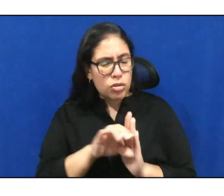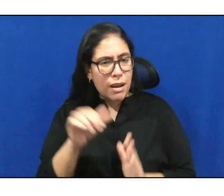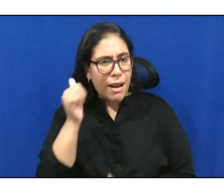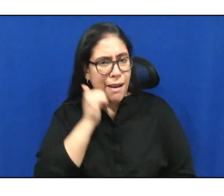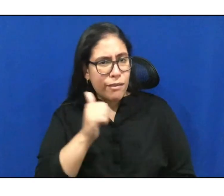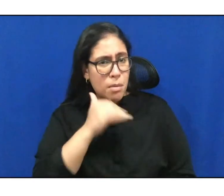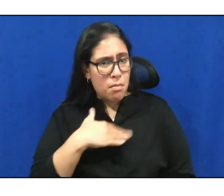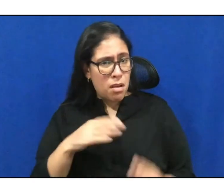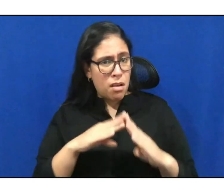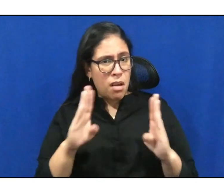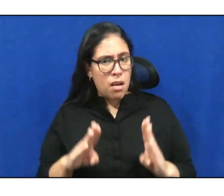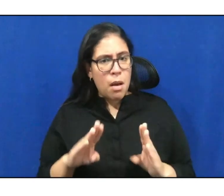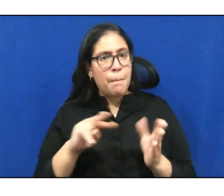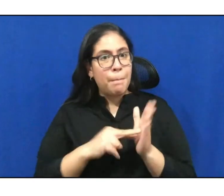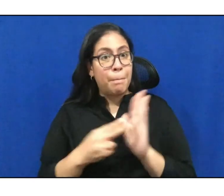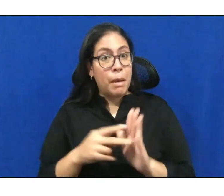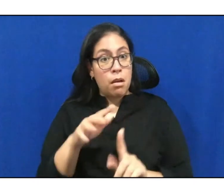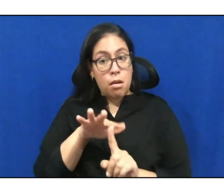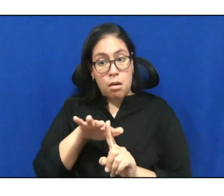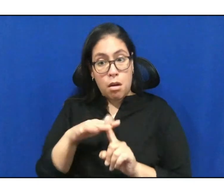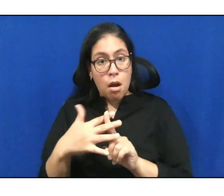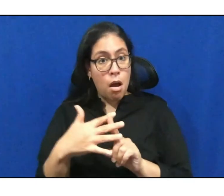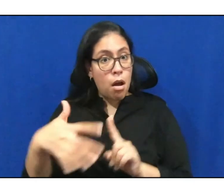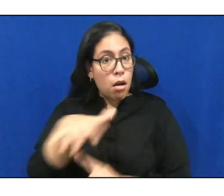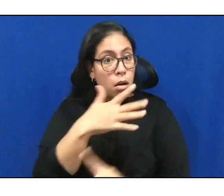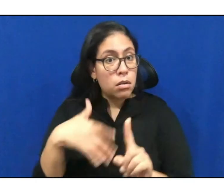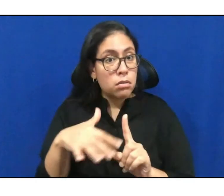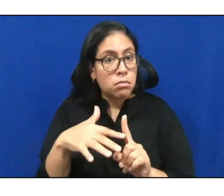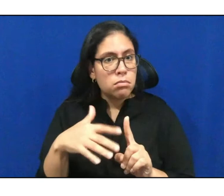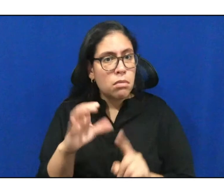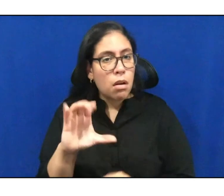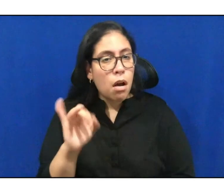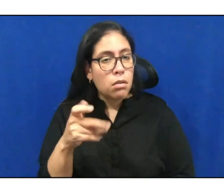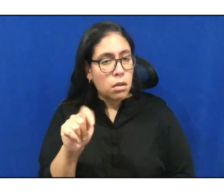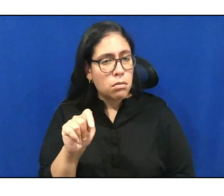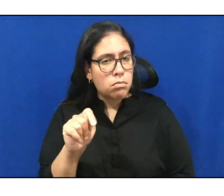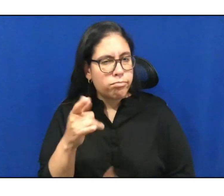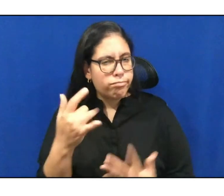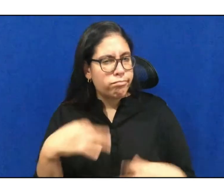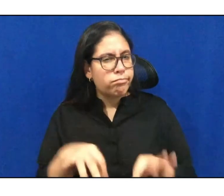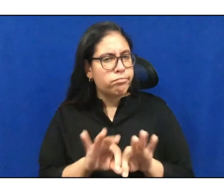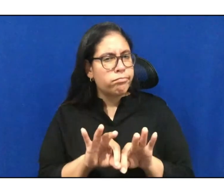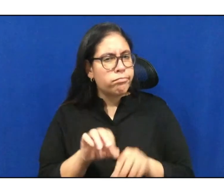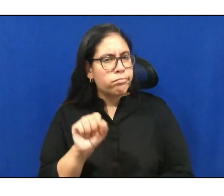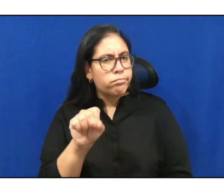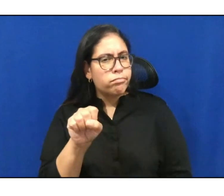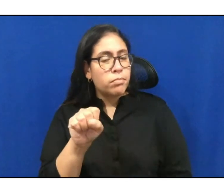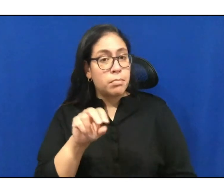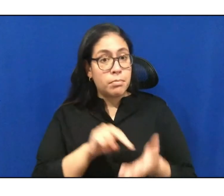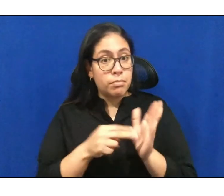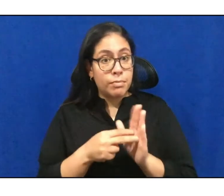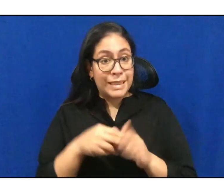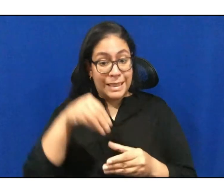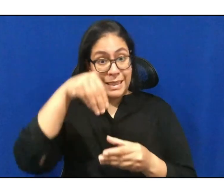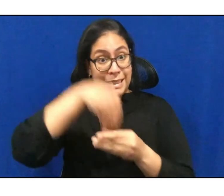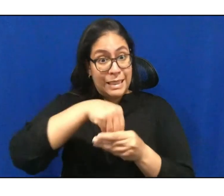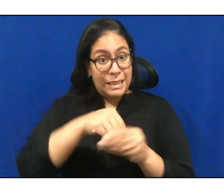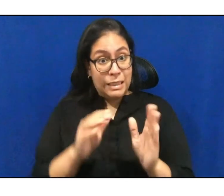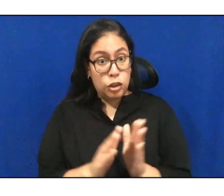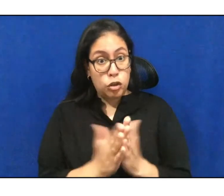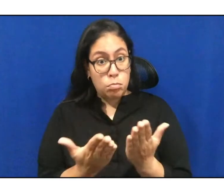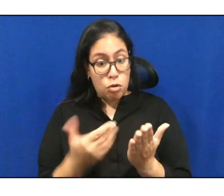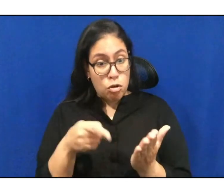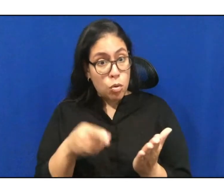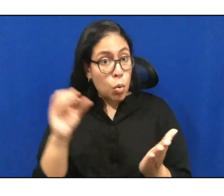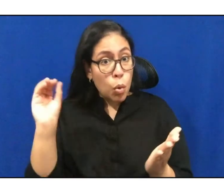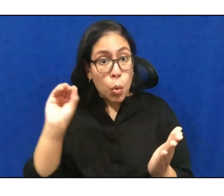context mattered, right? And that's not to say that there are images in the book that grapple and can really